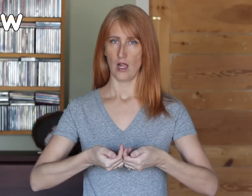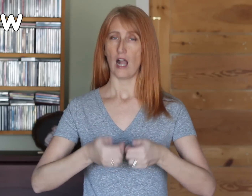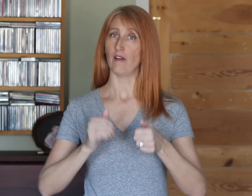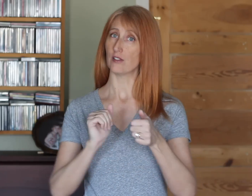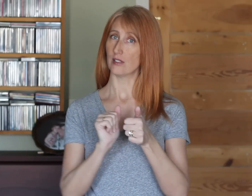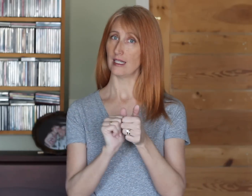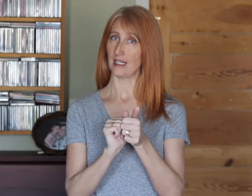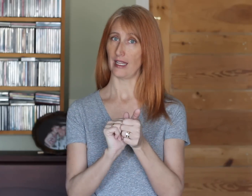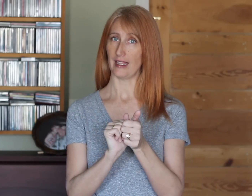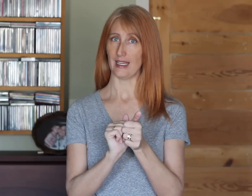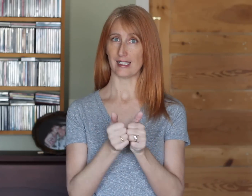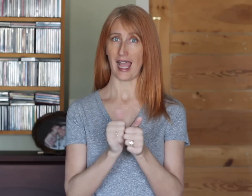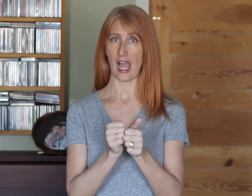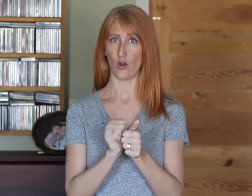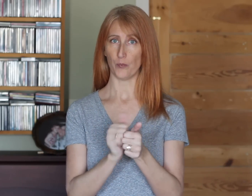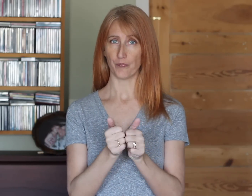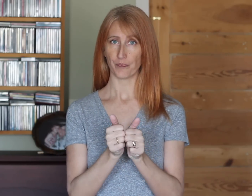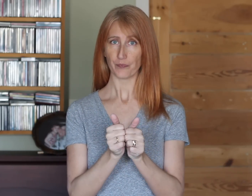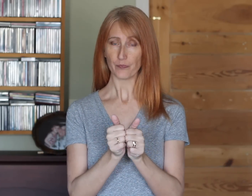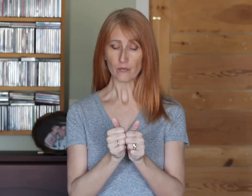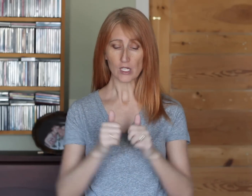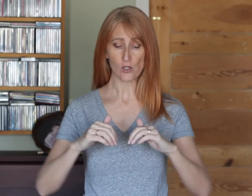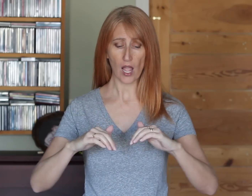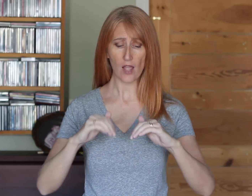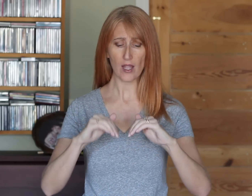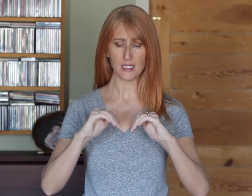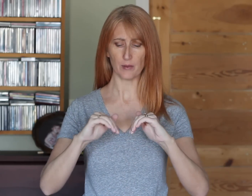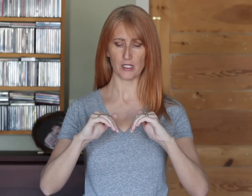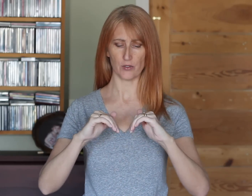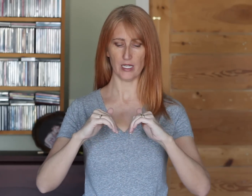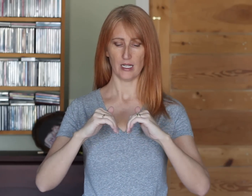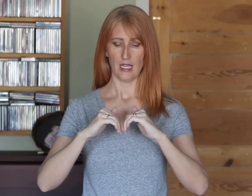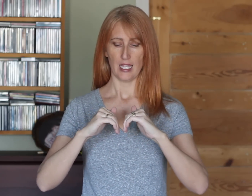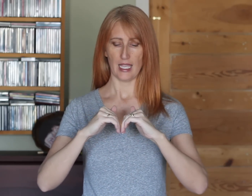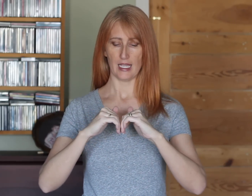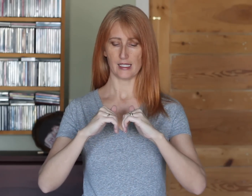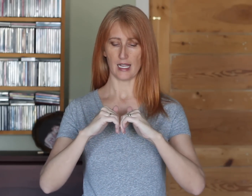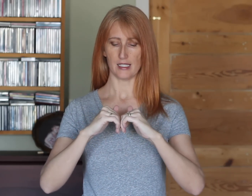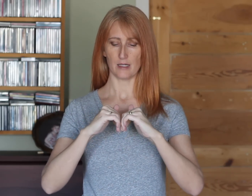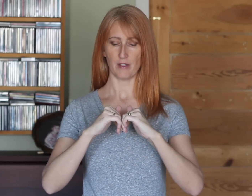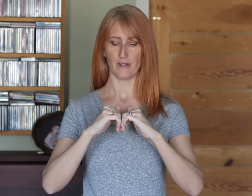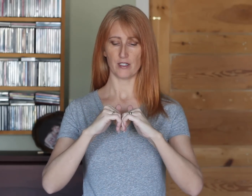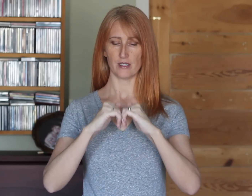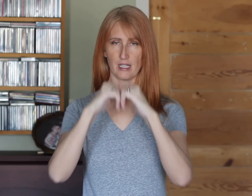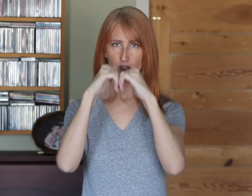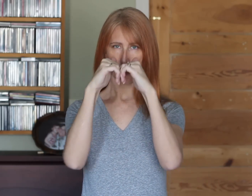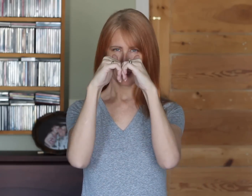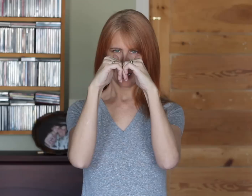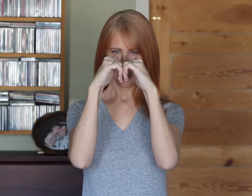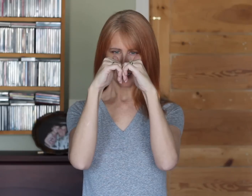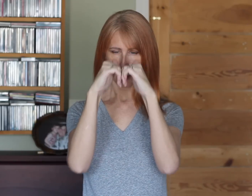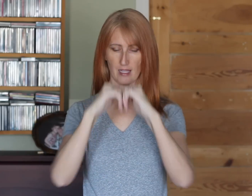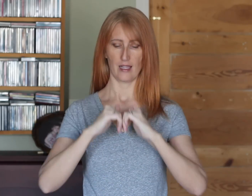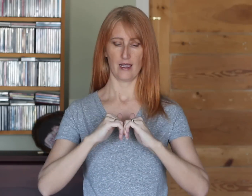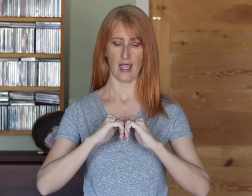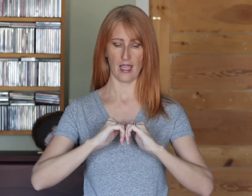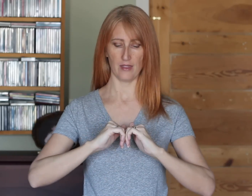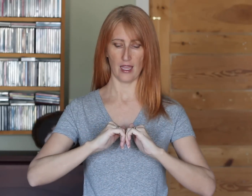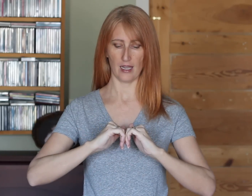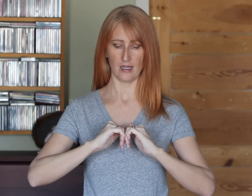I've also seen it done like this, how. So how I typically do it is I stick my fingers together like this, and then